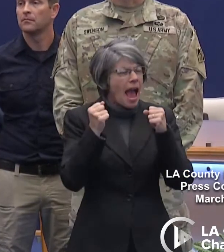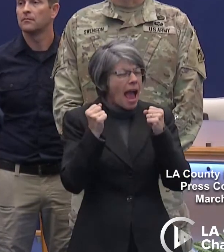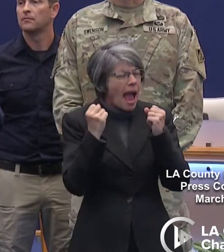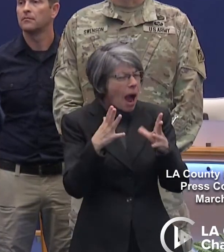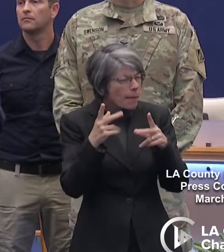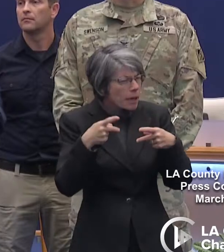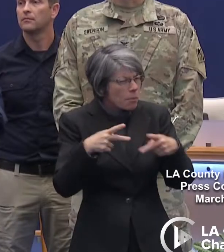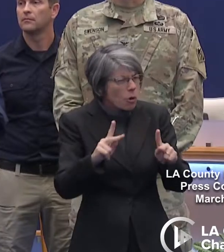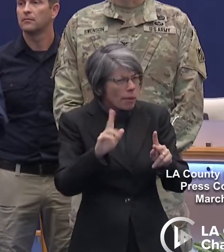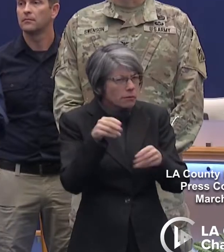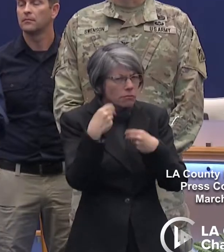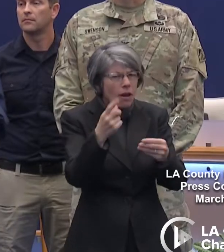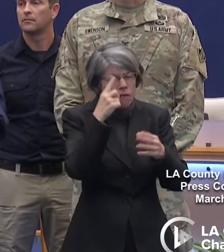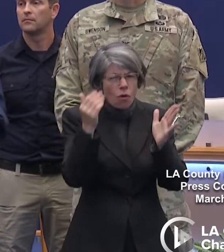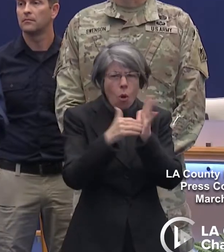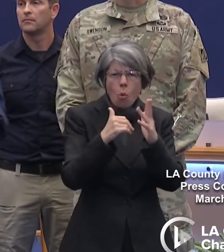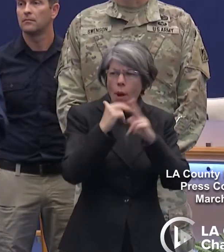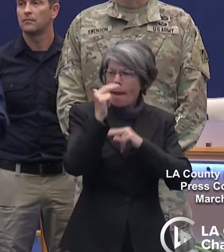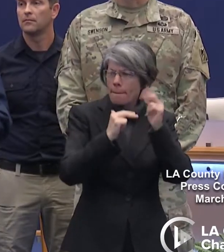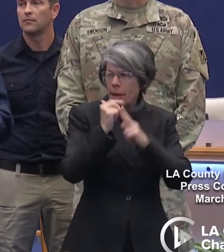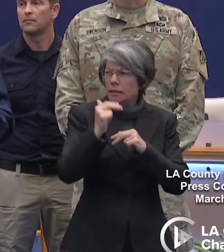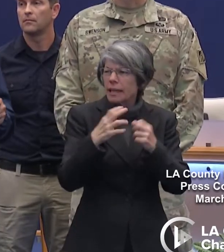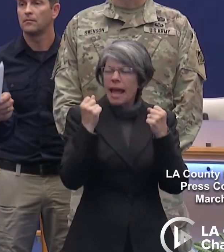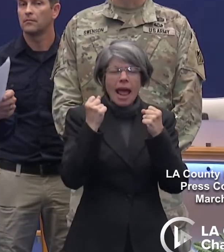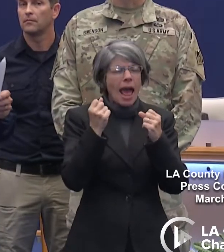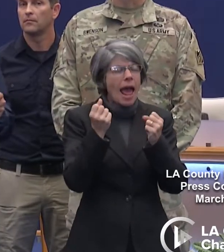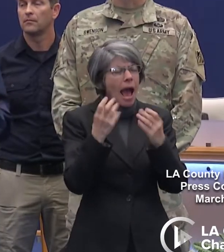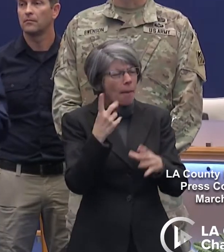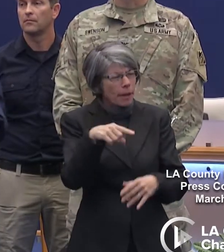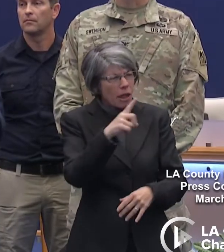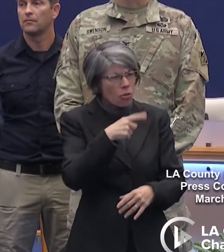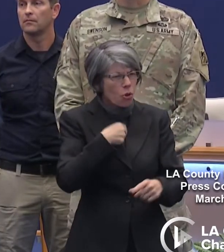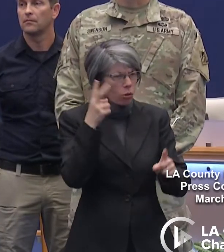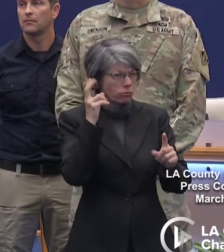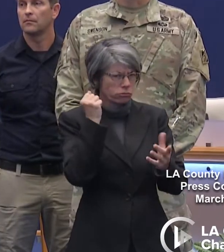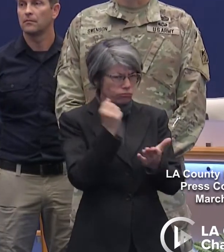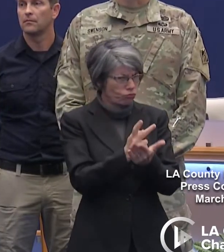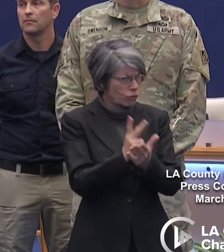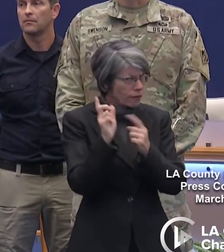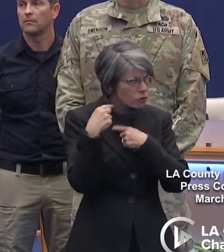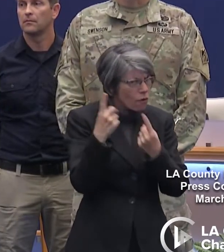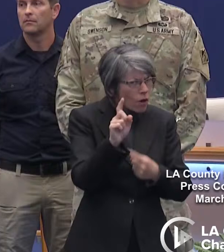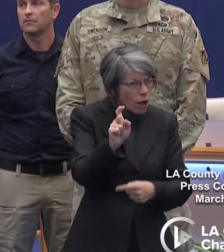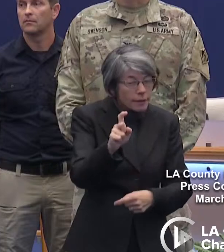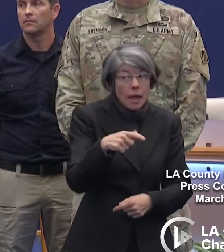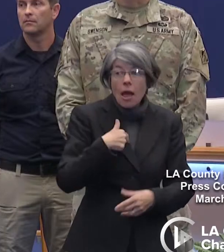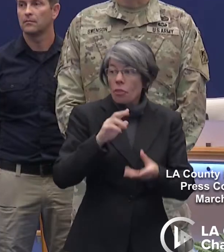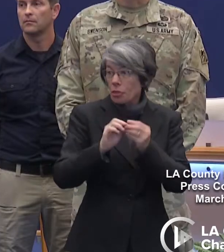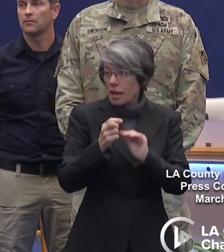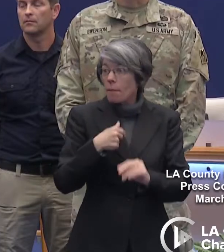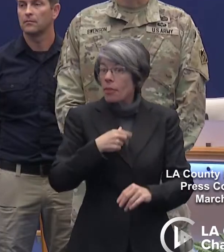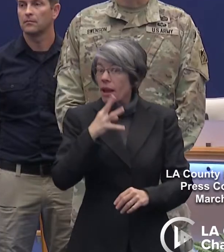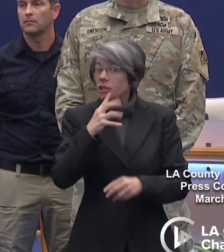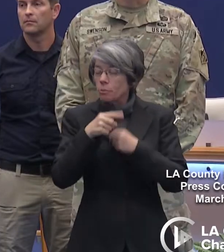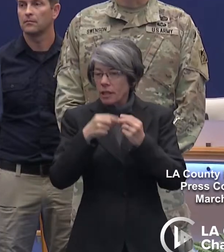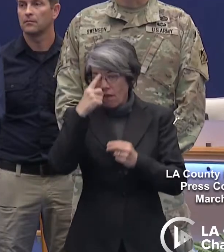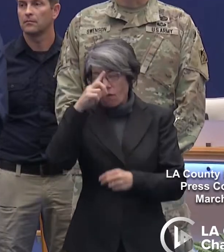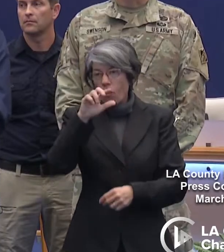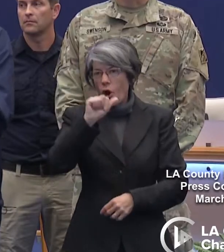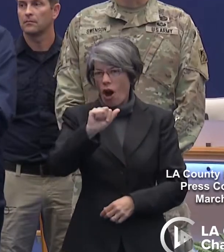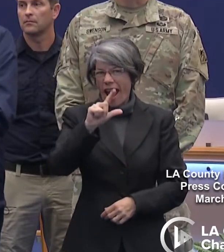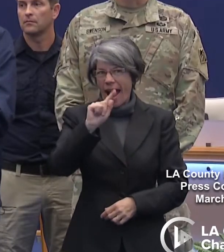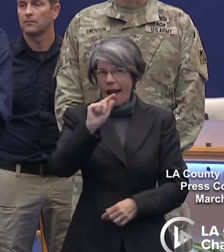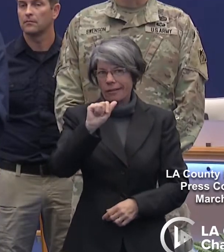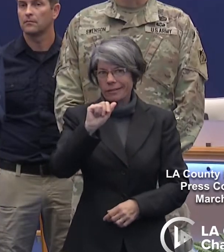issued for rebuilding, and how many of those might have been approved so far? So the numbers that I would speak to are for the Altadena